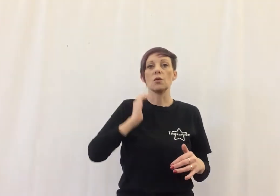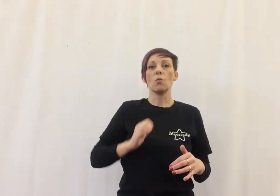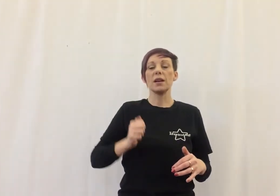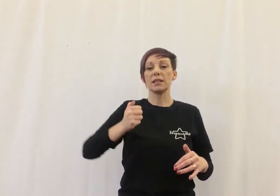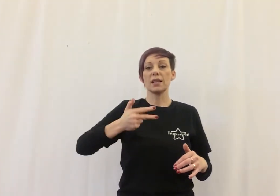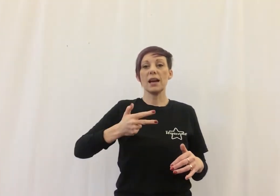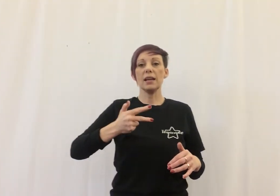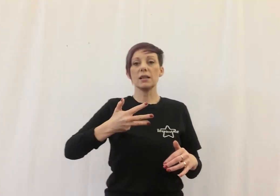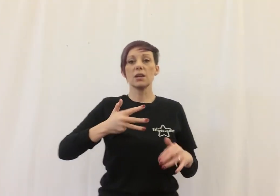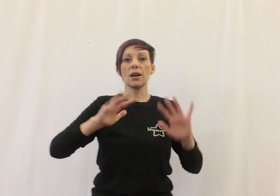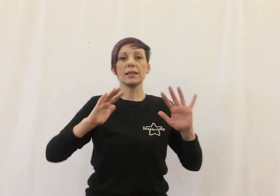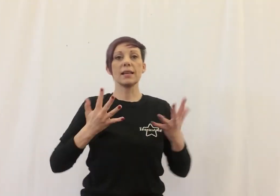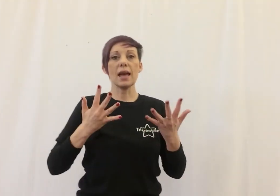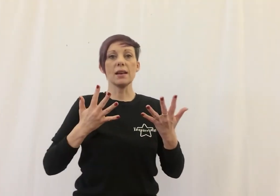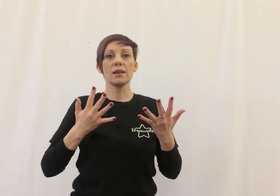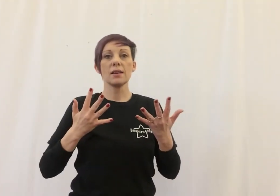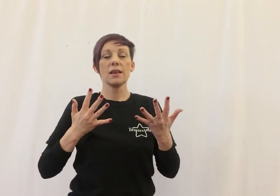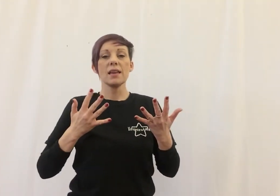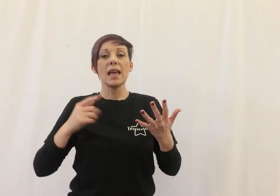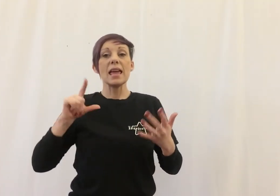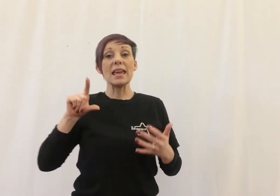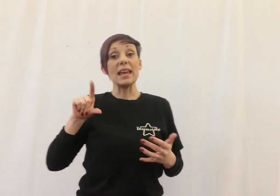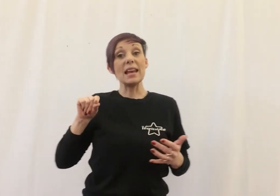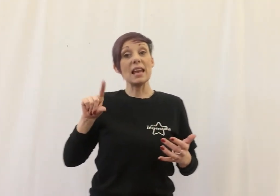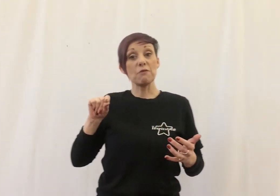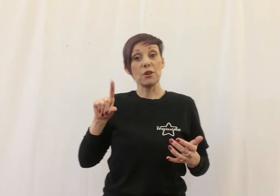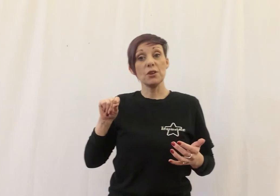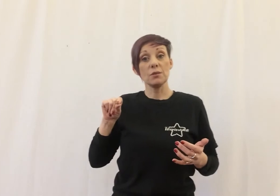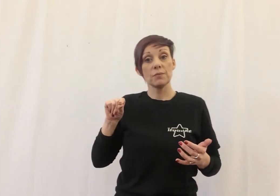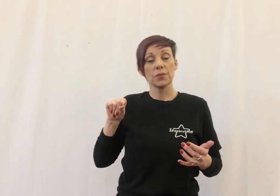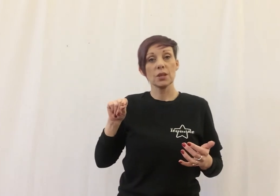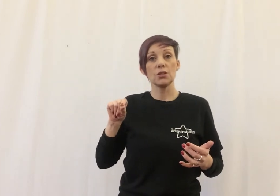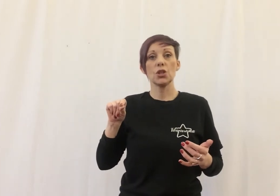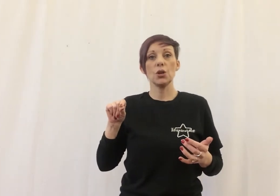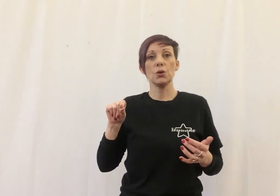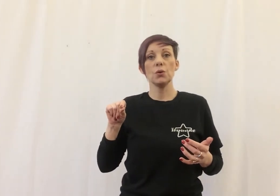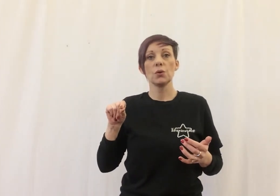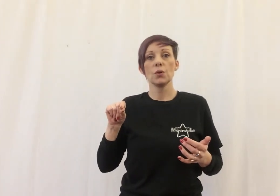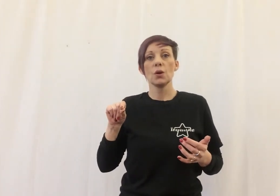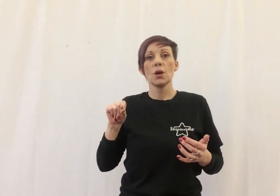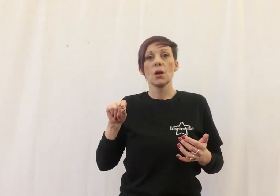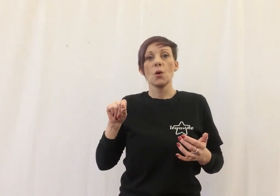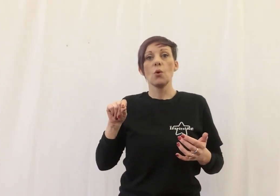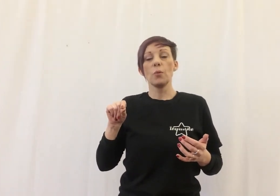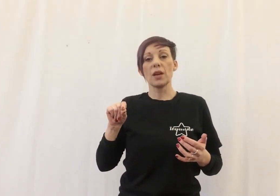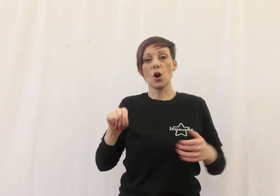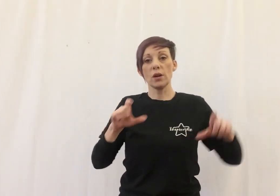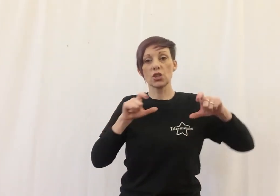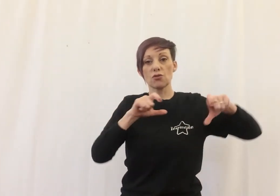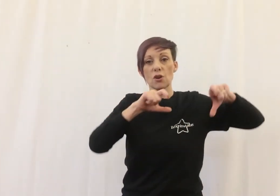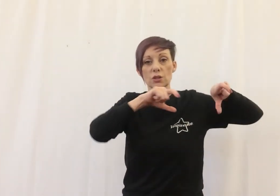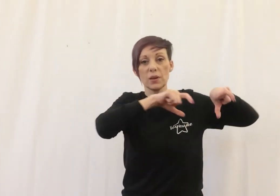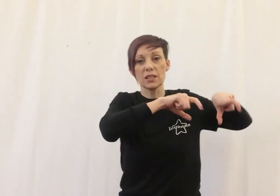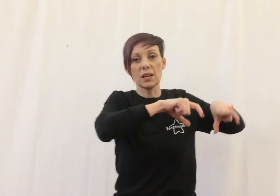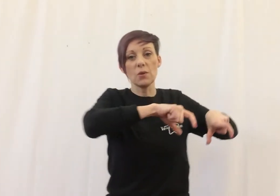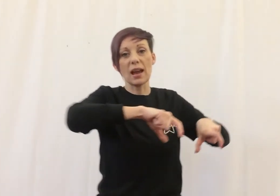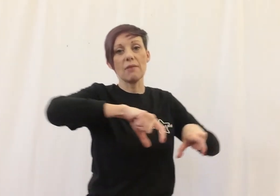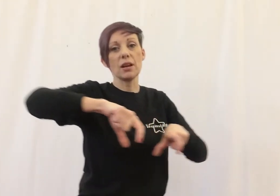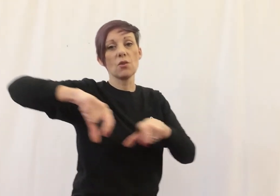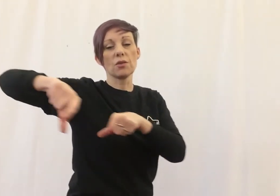when it's 8, 9, 10, 11, 2, we'll be going strong. So we're going to say we're carrying on.